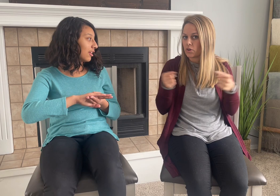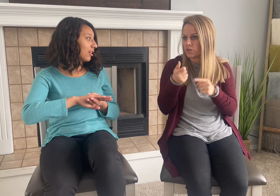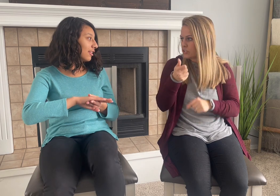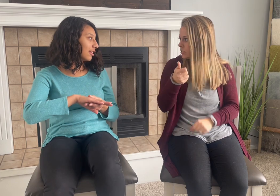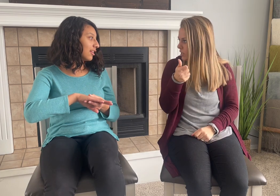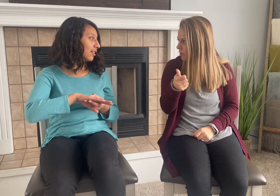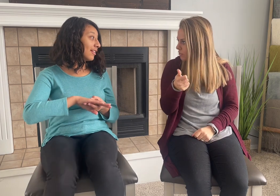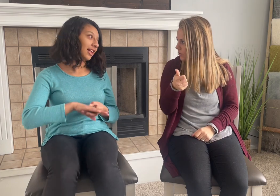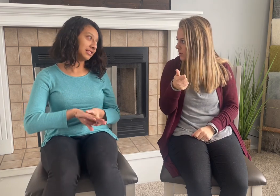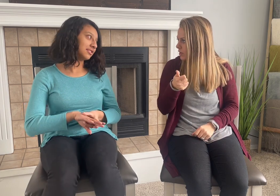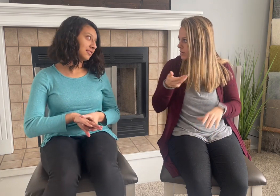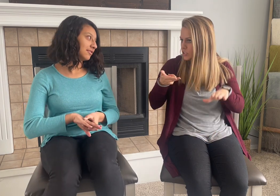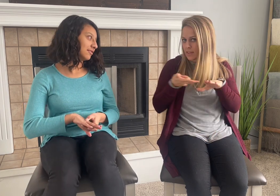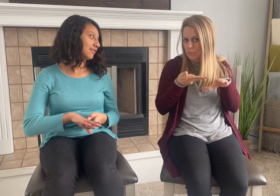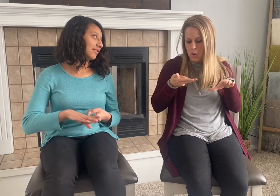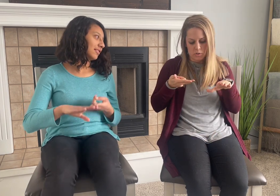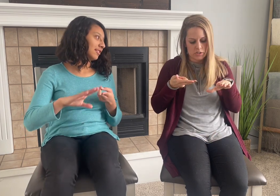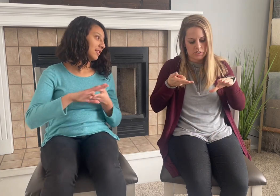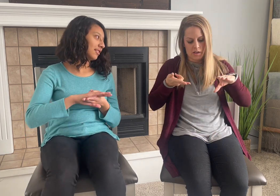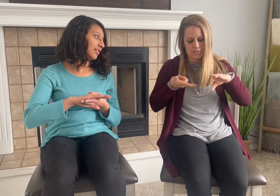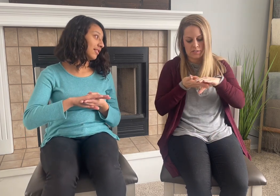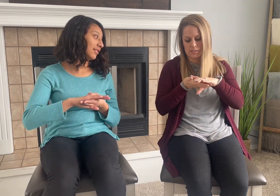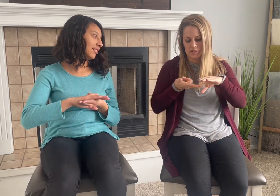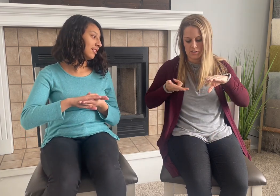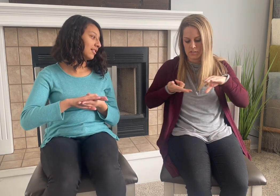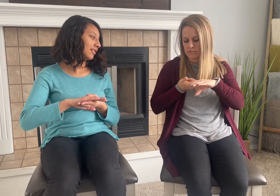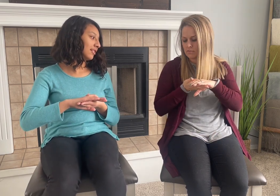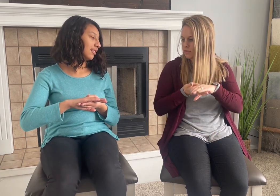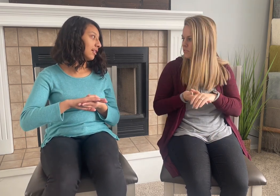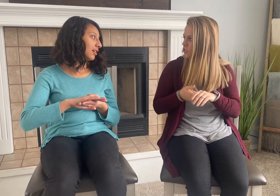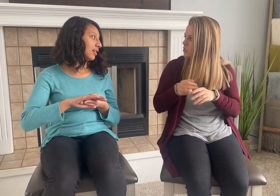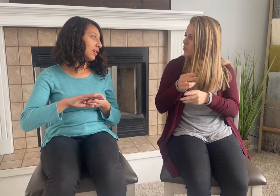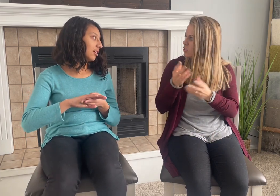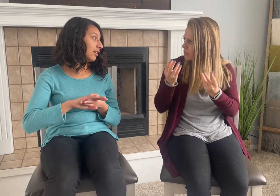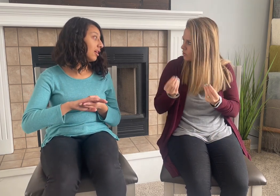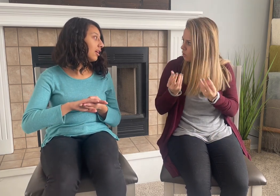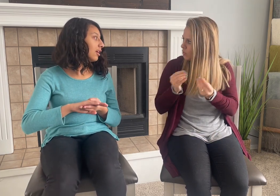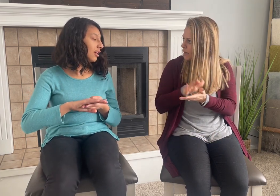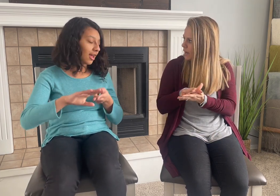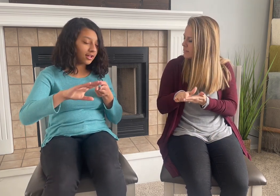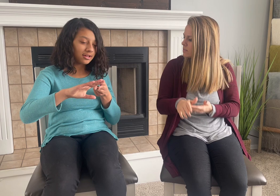hurt yourself. She like poked herself. It's, it's just, just gentle. Be nice.